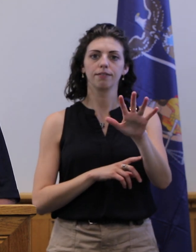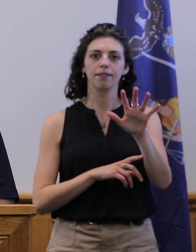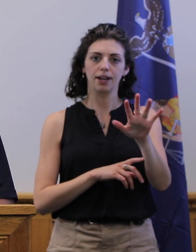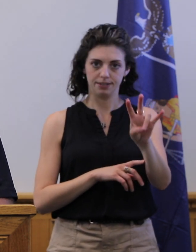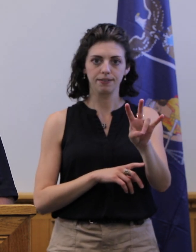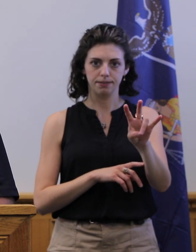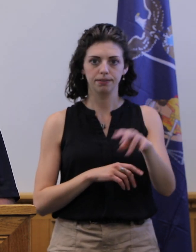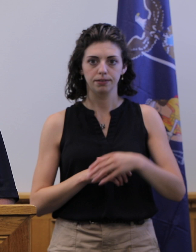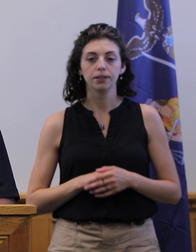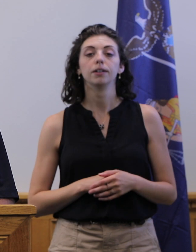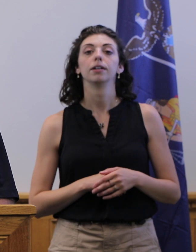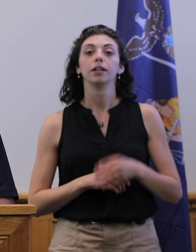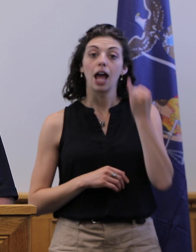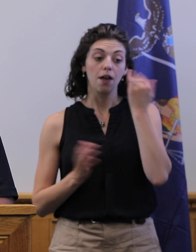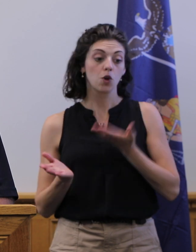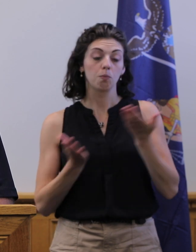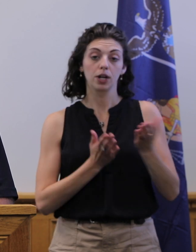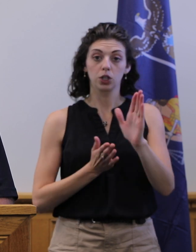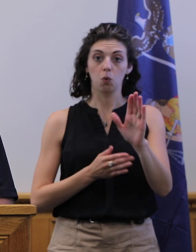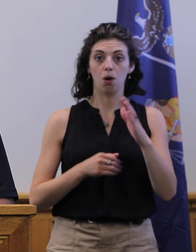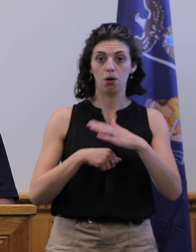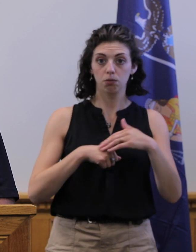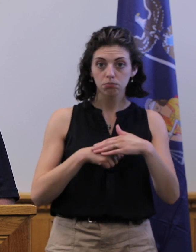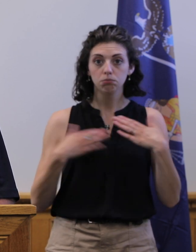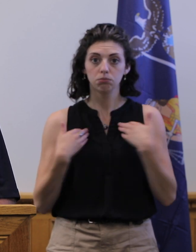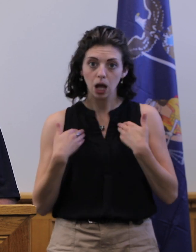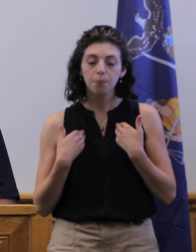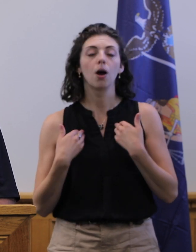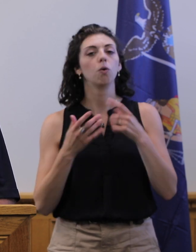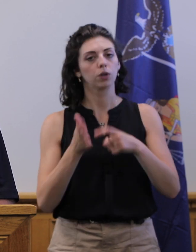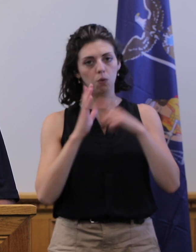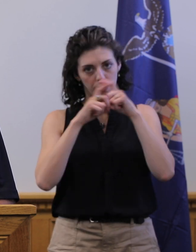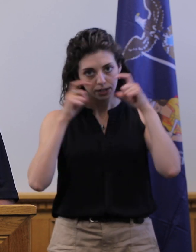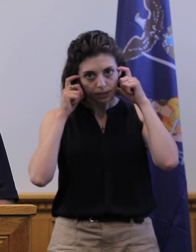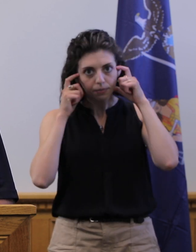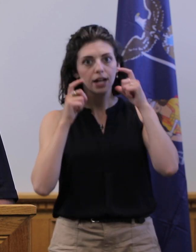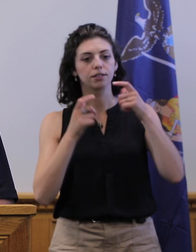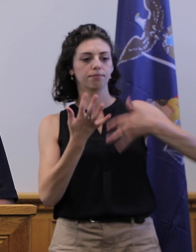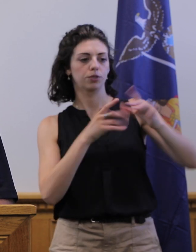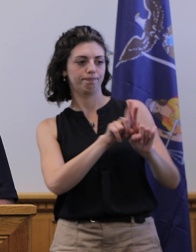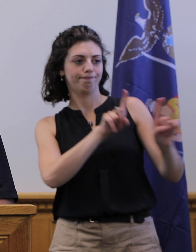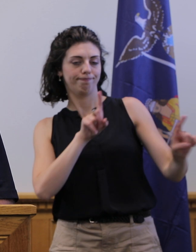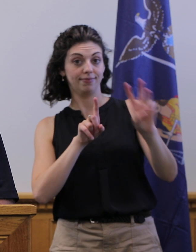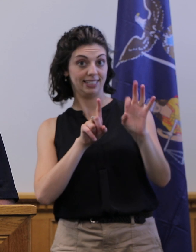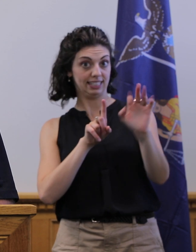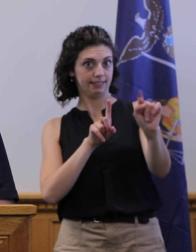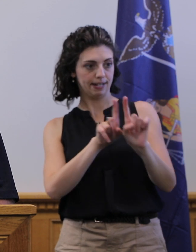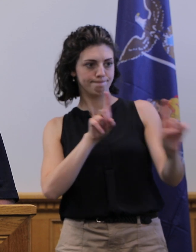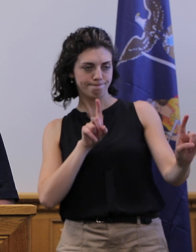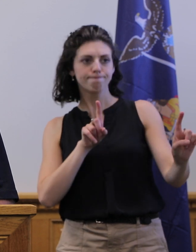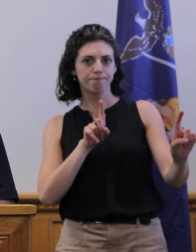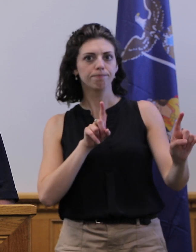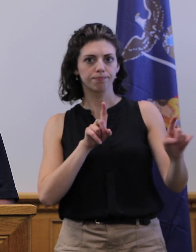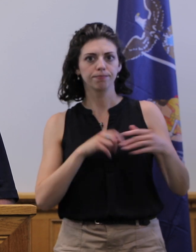315-349-3557. People bringing their pets to the clinics need to wear a face mask and practice social distancing by staying 6 feet away from others